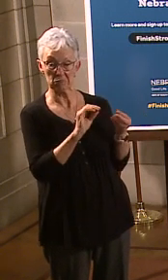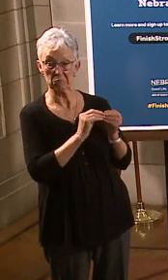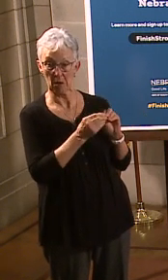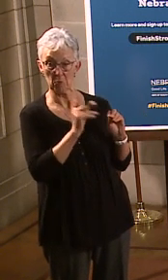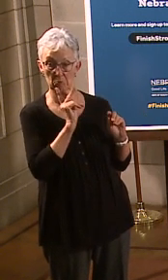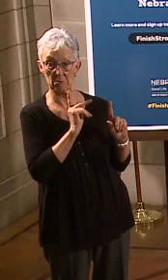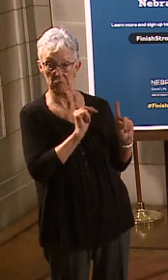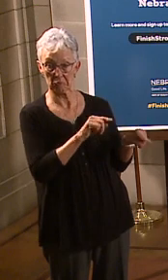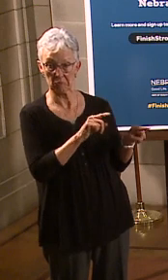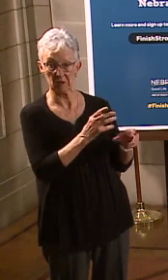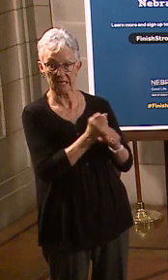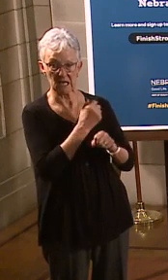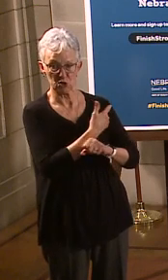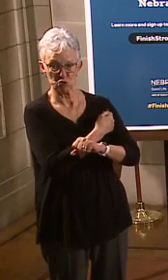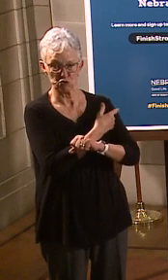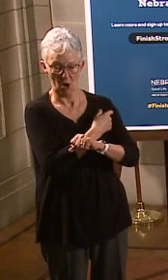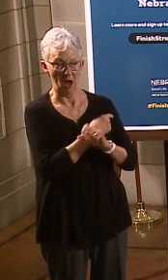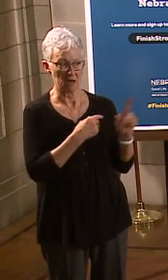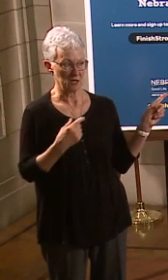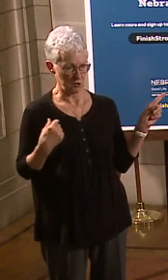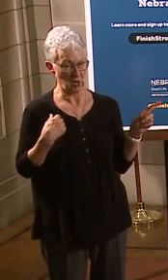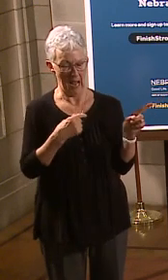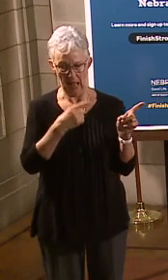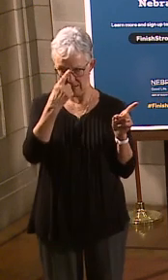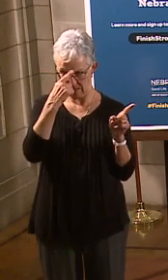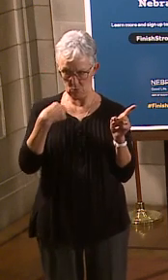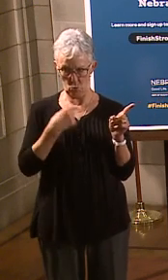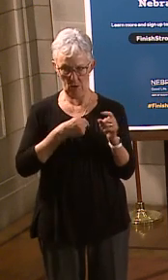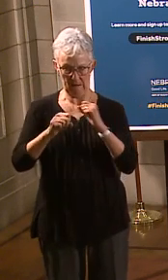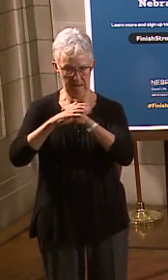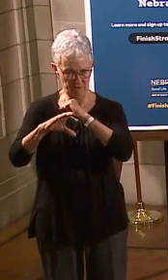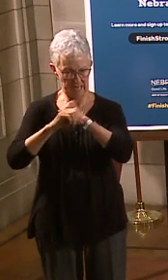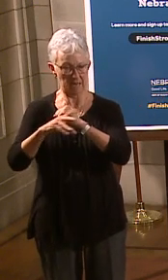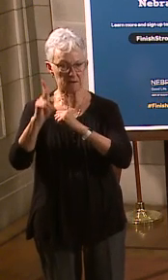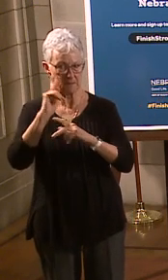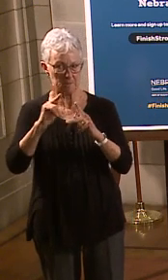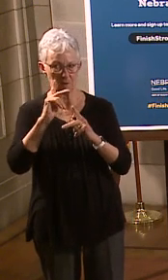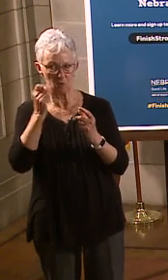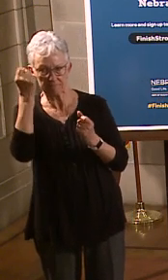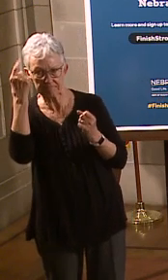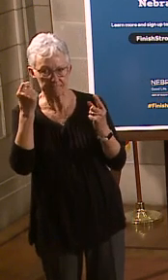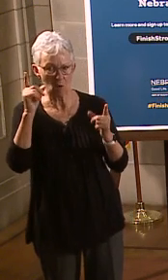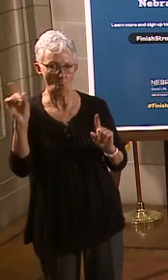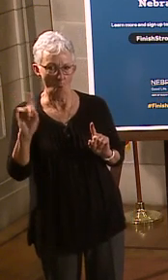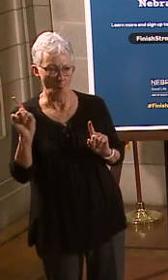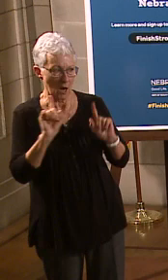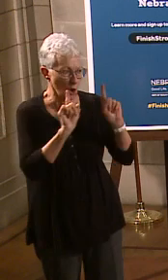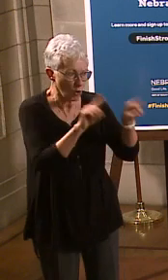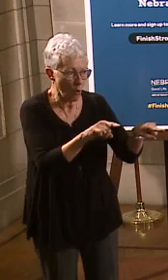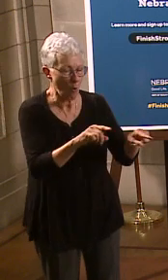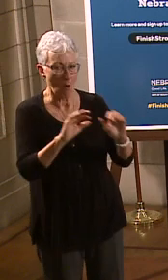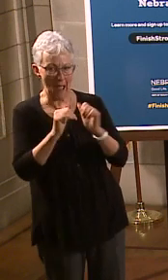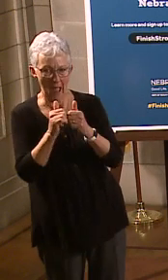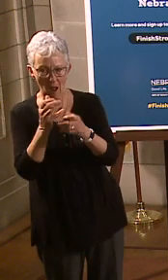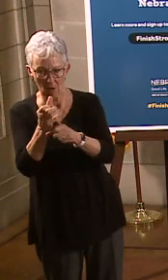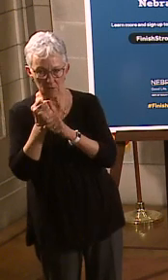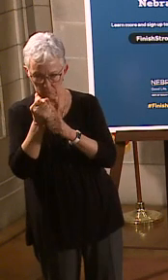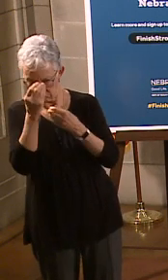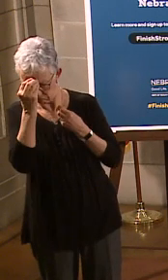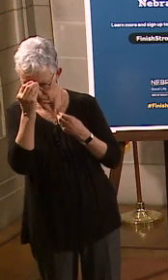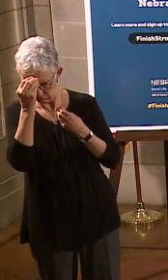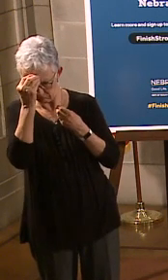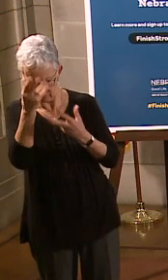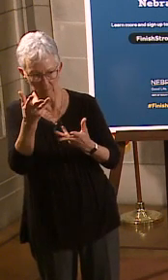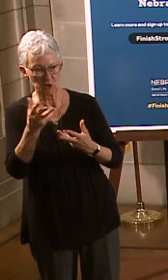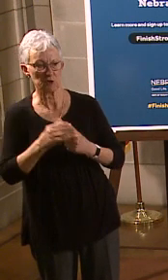about where to go, how to access the information. I think that it's very important that if individuals cannot